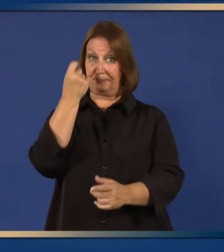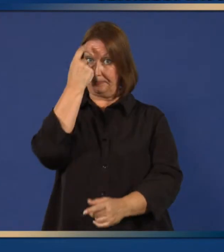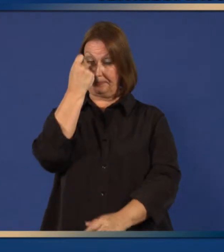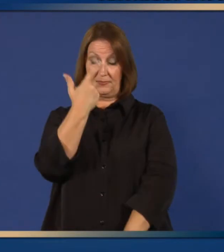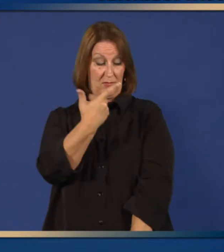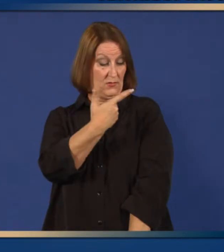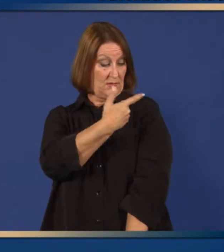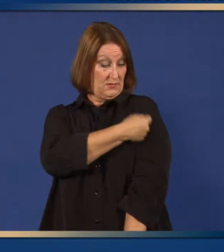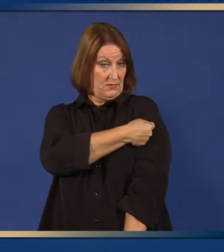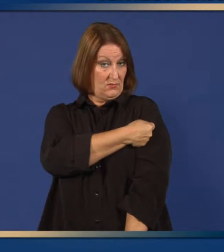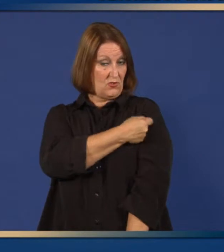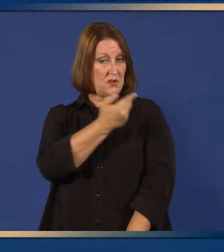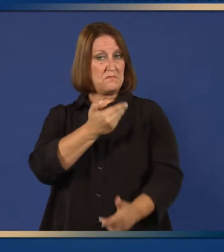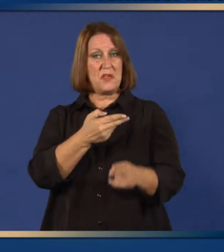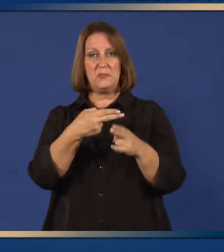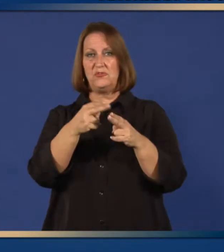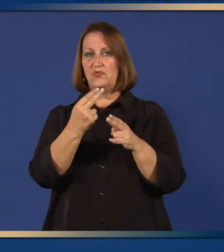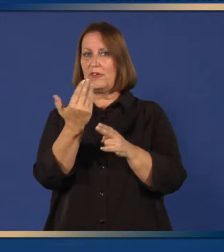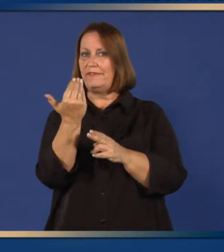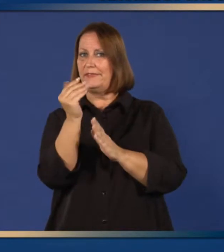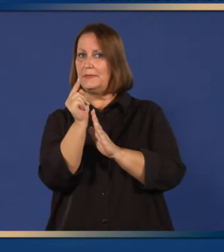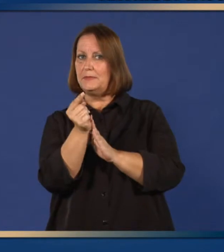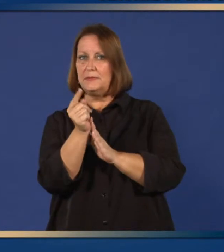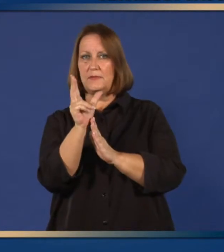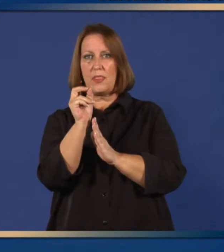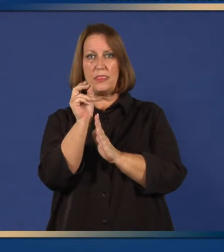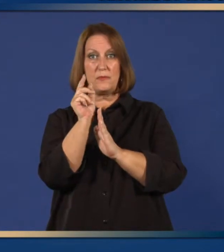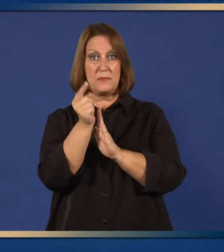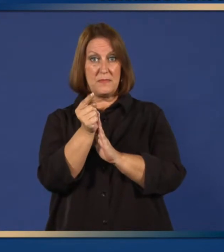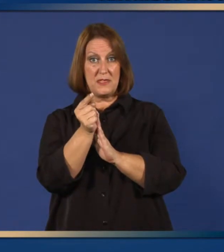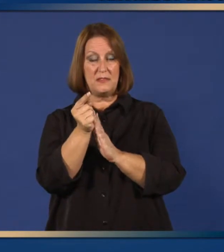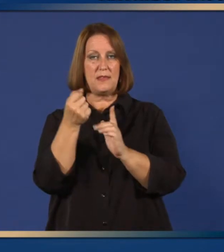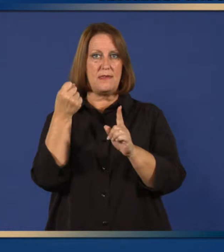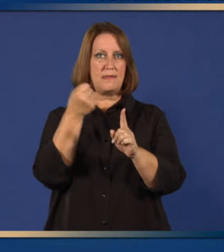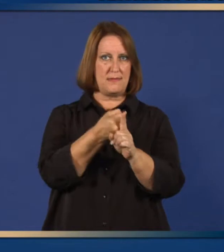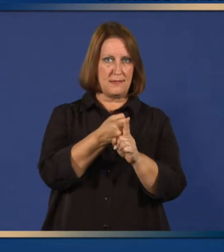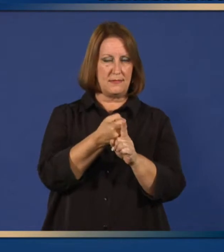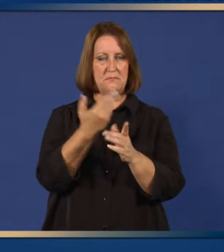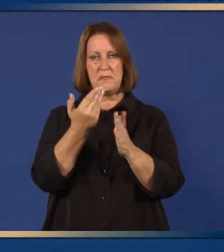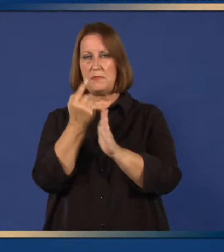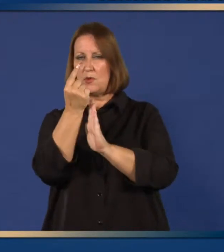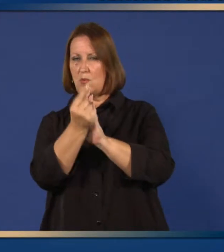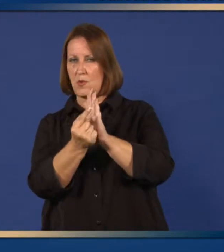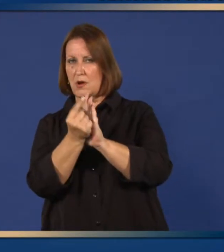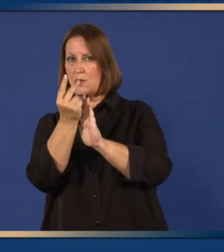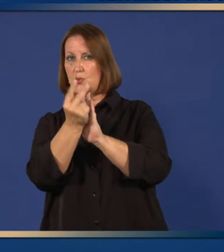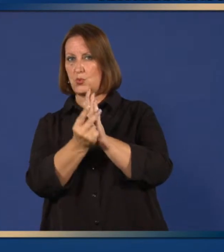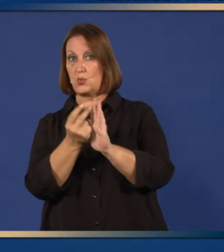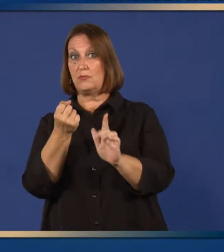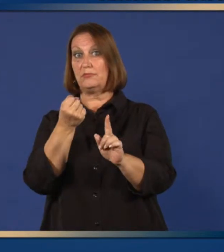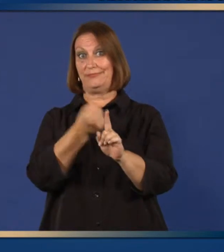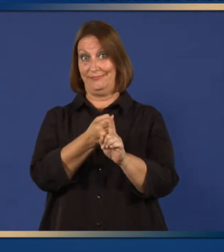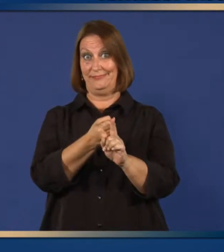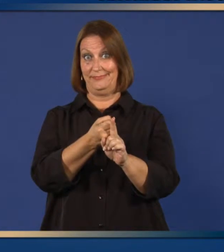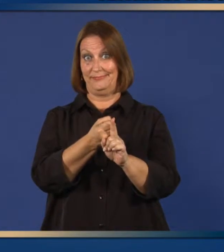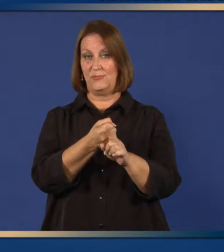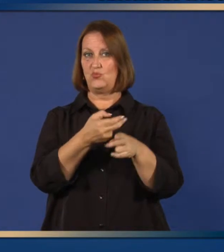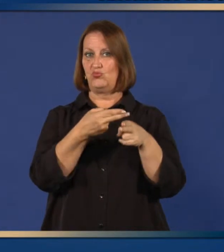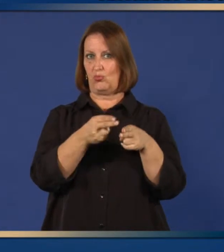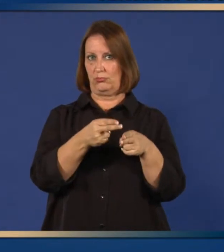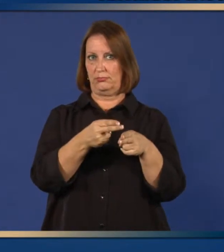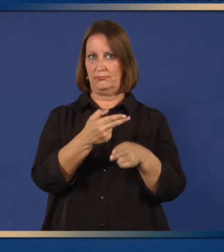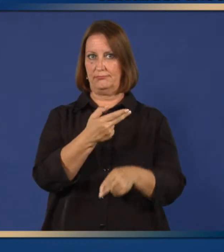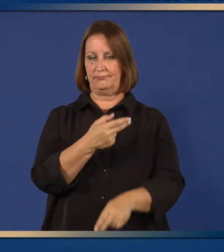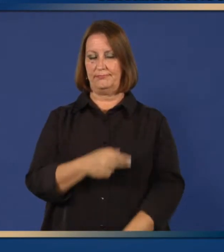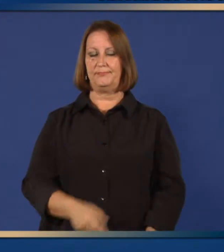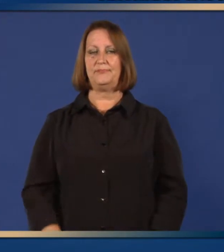for? If a severe allergic reaction occurred, it would be within a few minutes to an